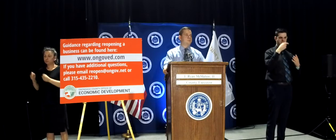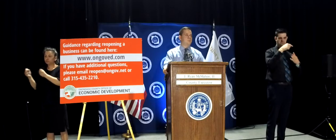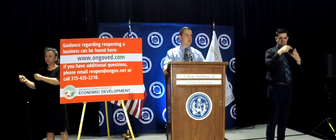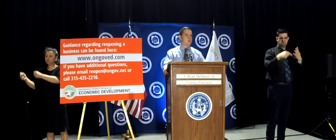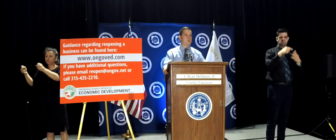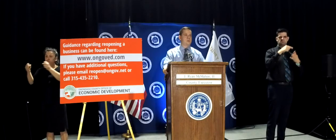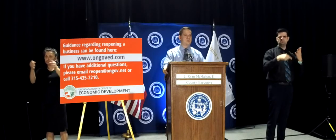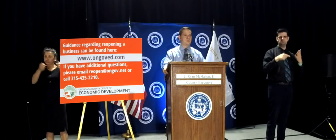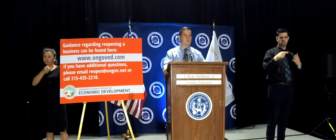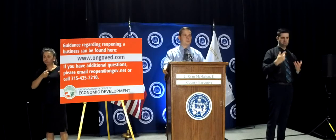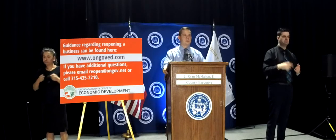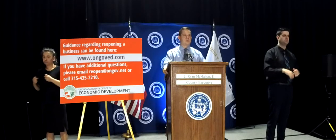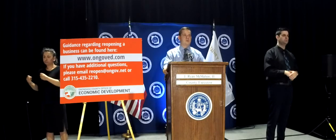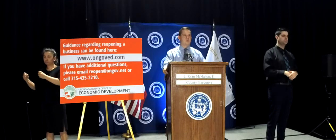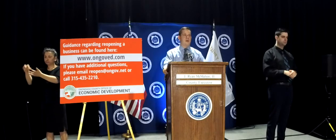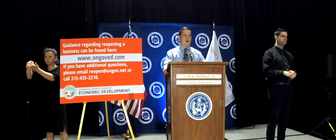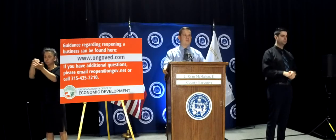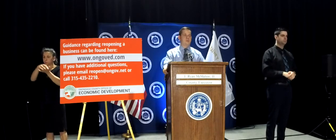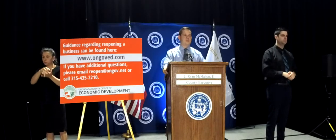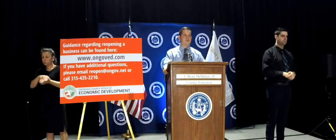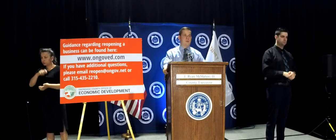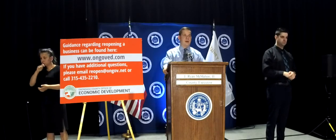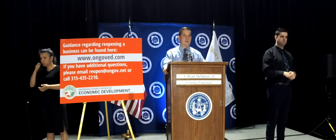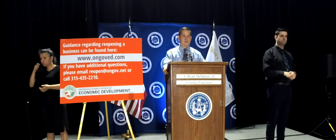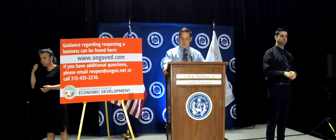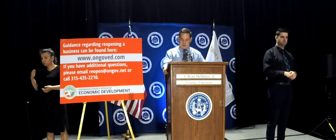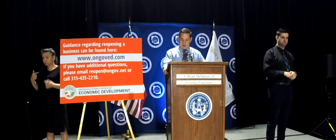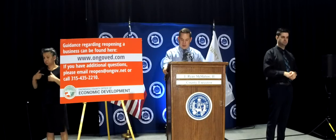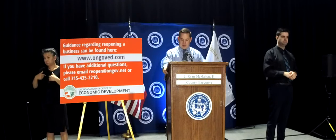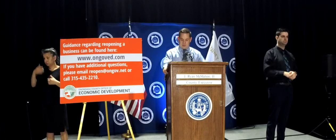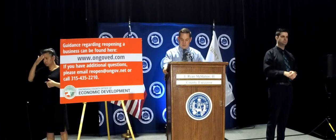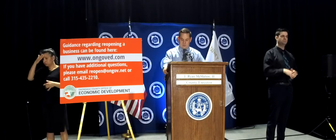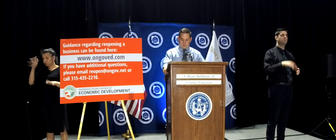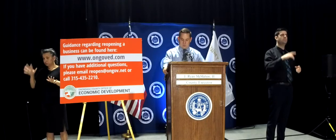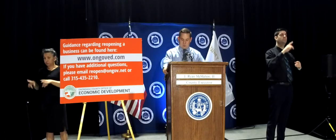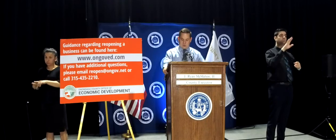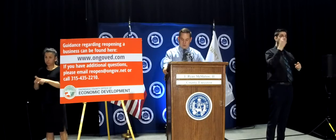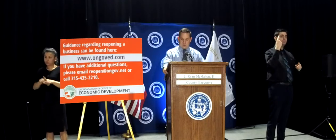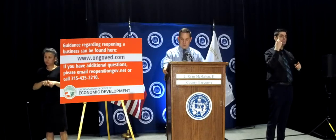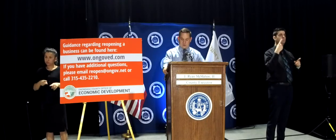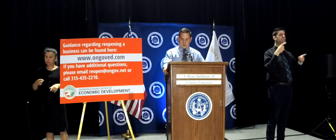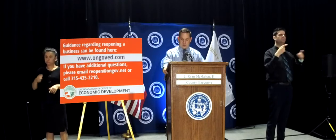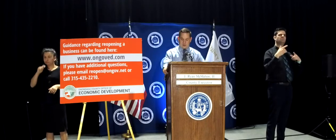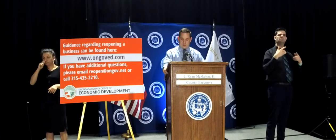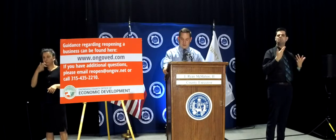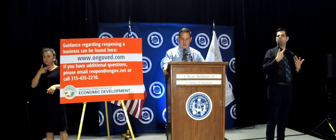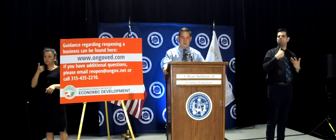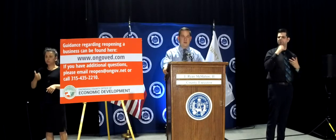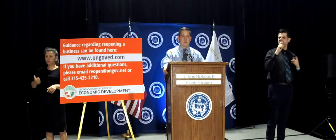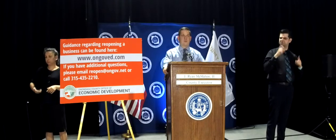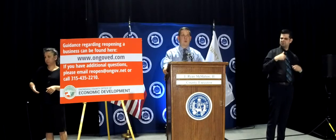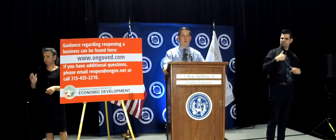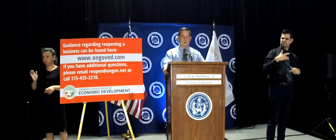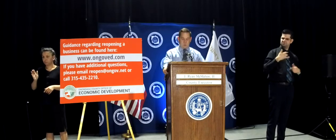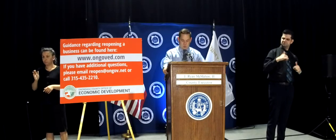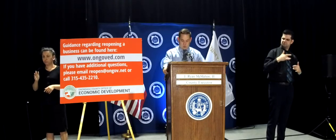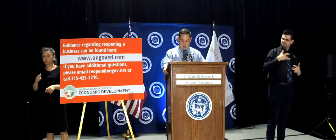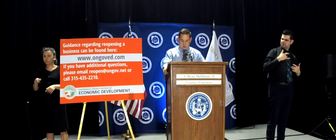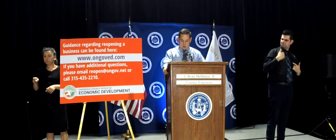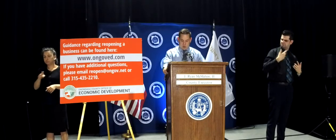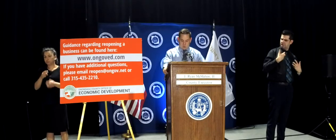testing, maybe no symptoms, feel fine, peace of mind. Please do this. It's there for